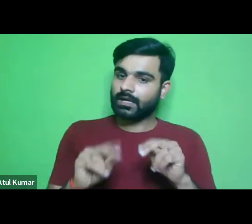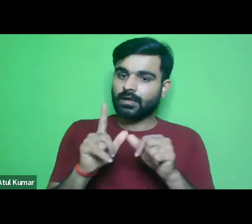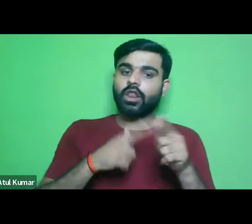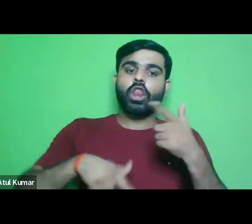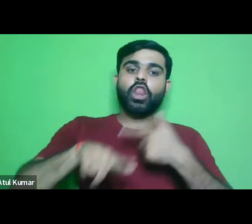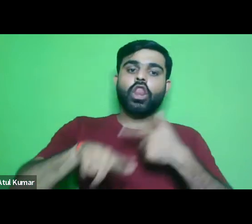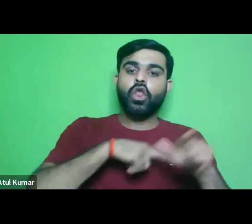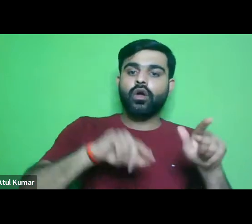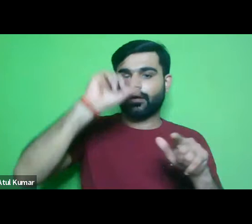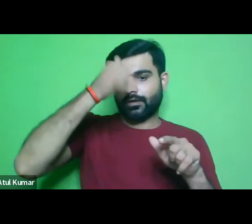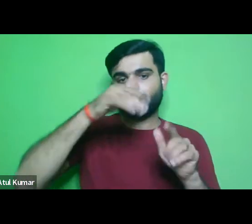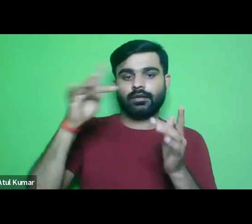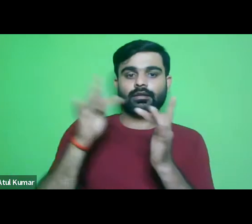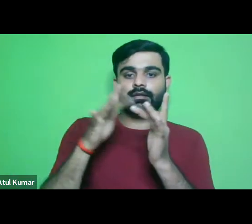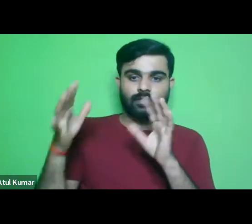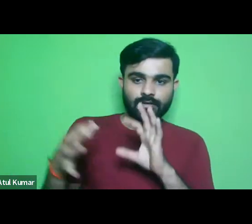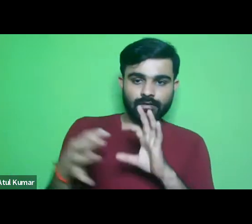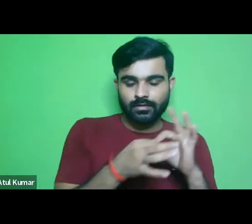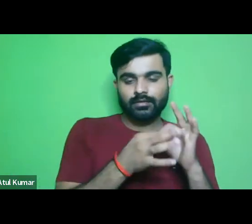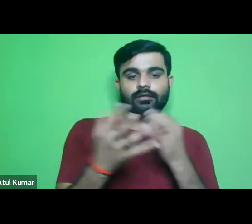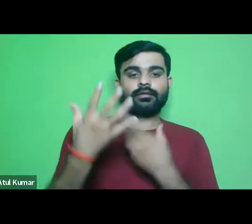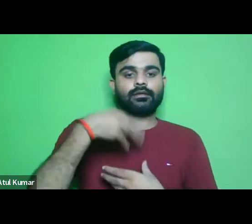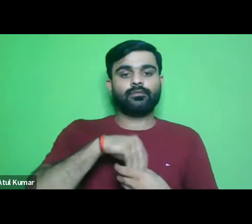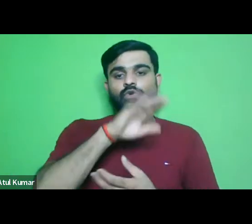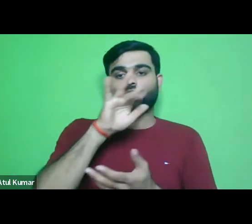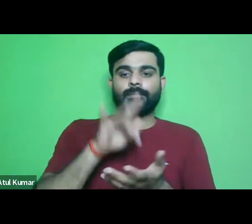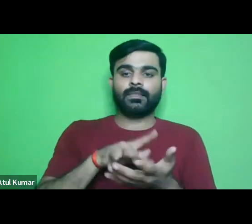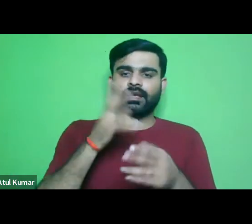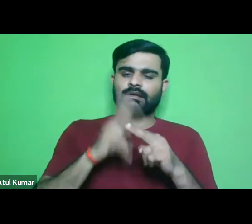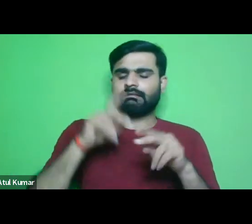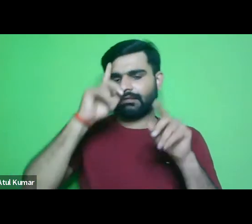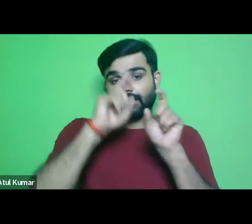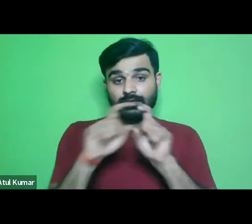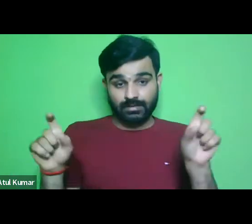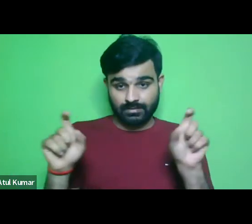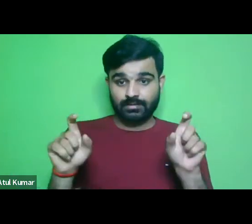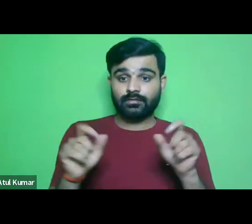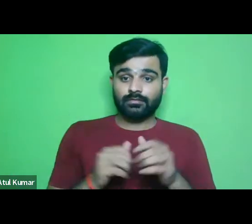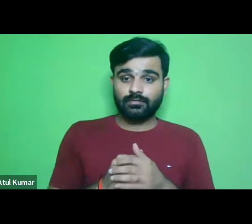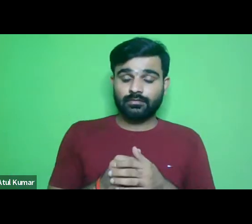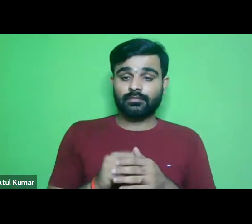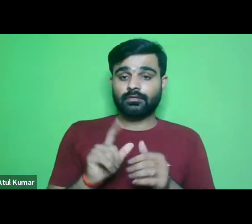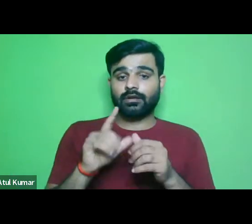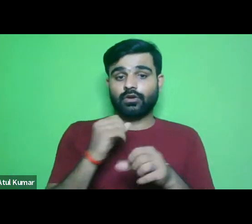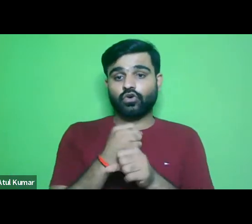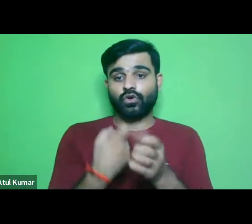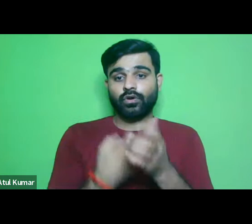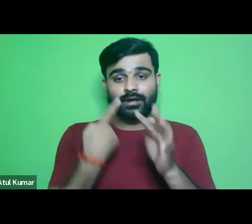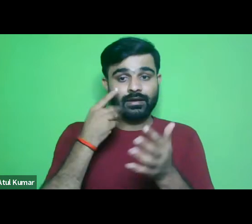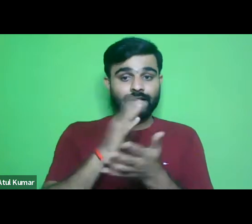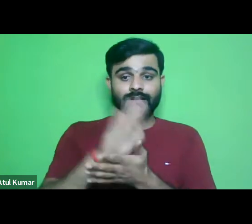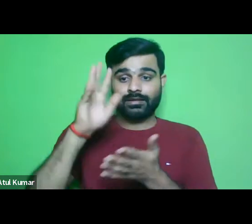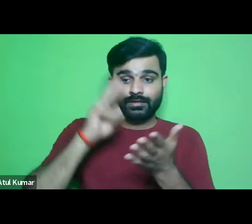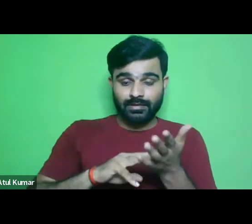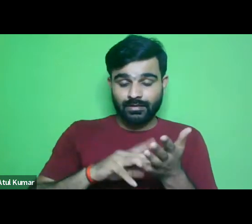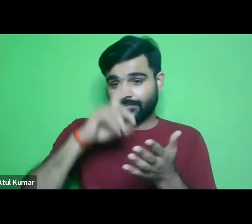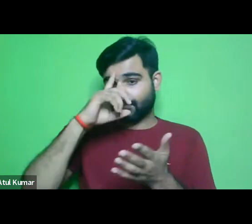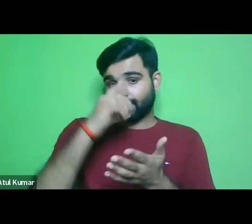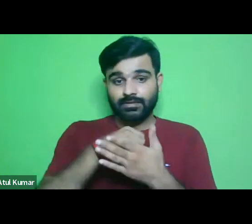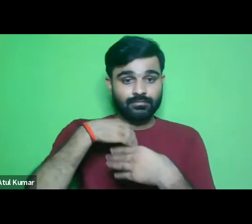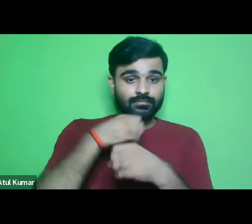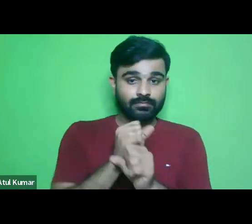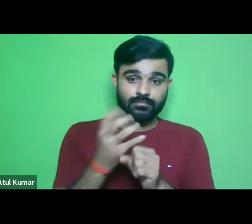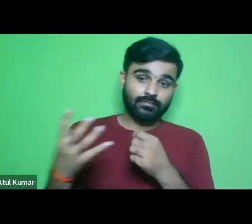localized for the Indian context and be more widely adopted in the sector, because it's pretty clear that algorithms and automated decision making are being used